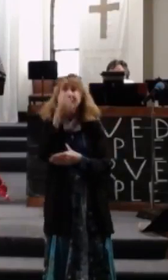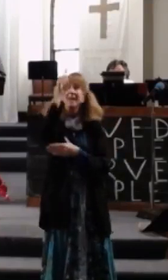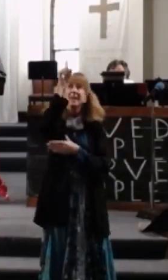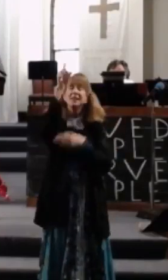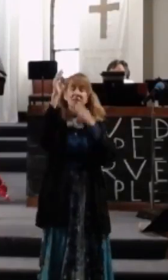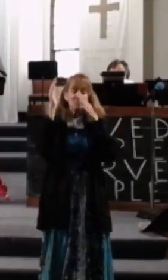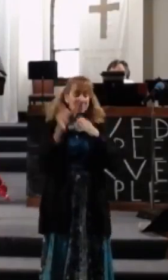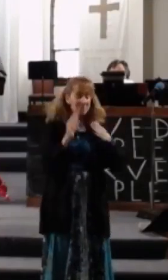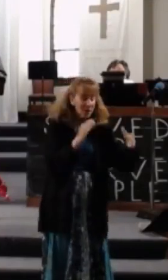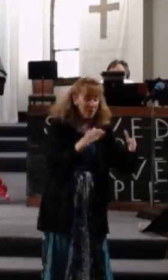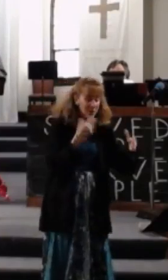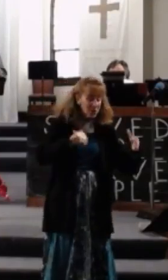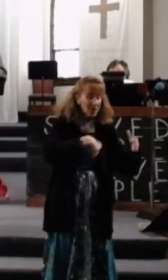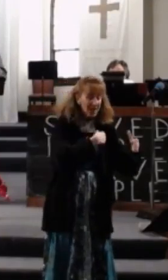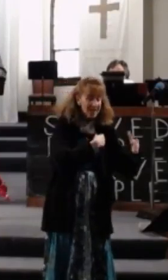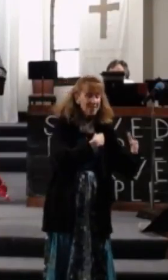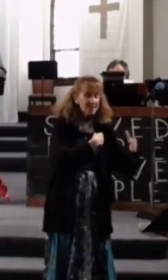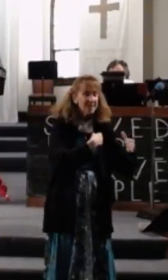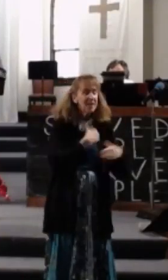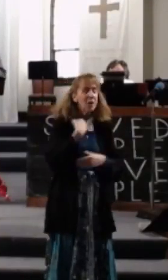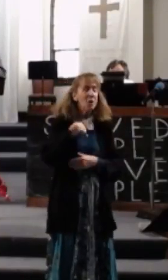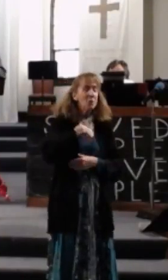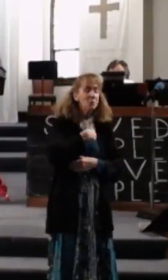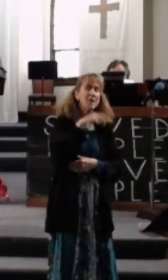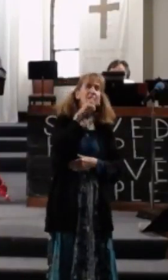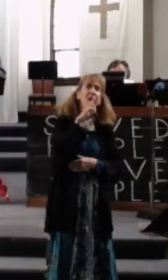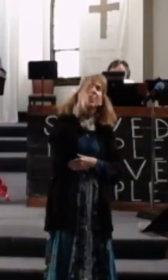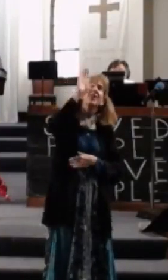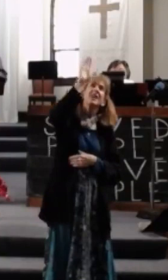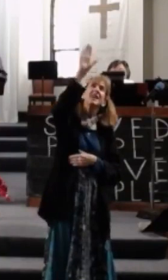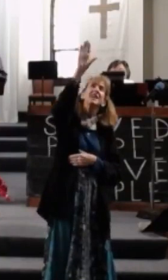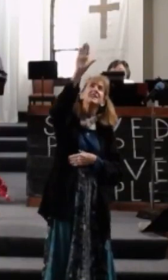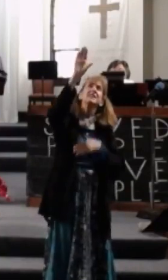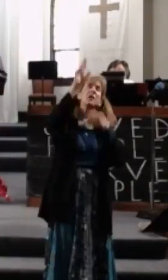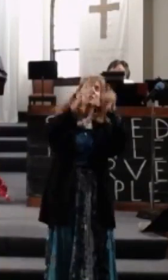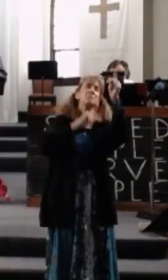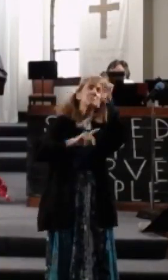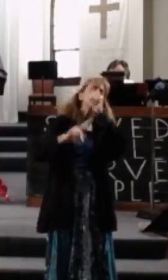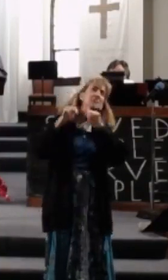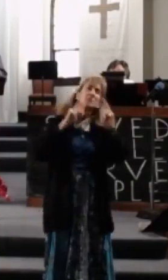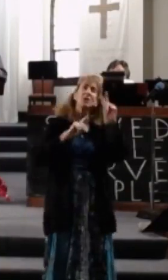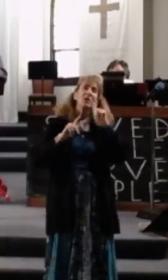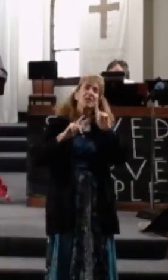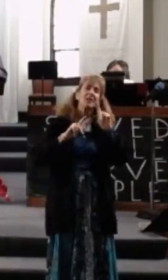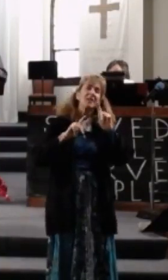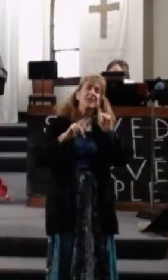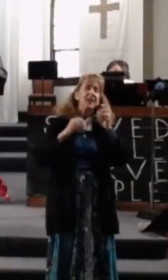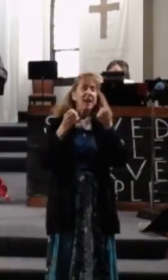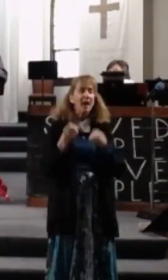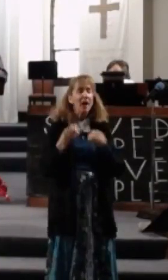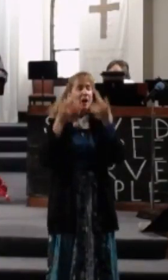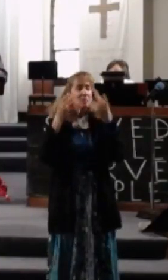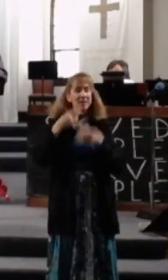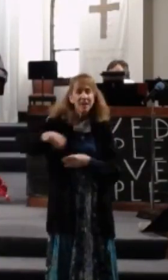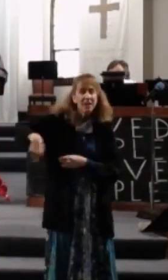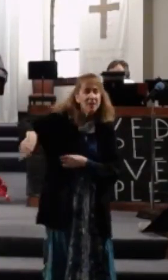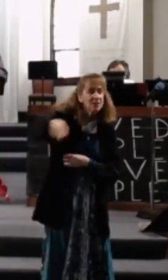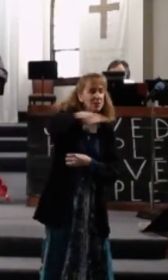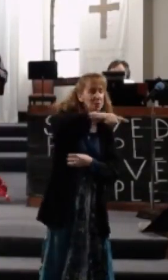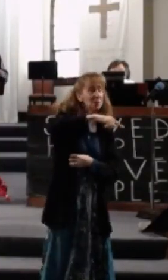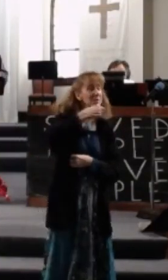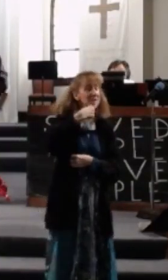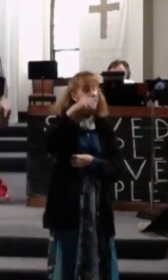us to do. We are God's workmanship. How many people profess to be